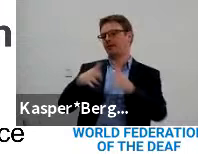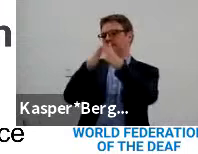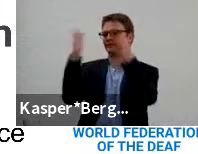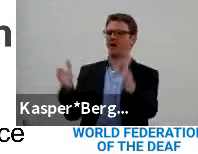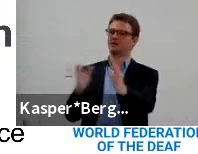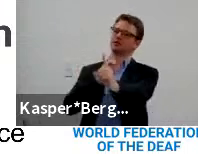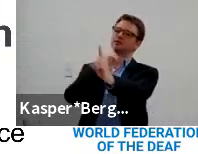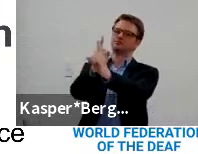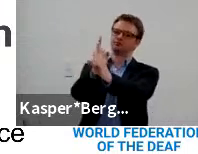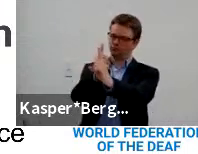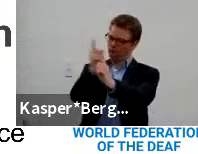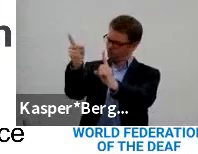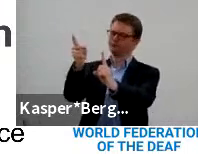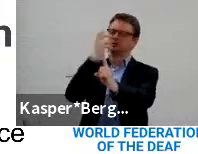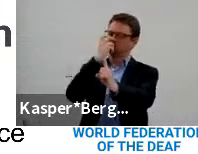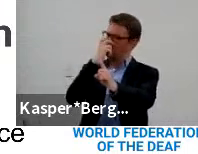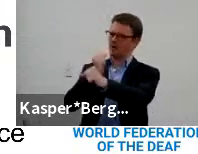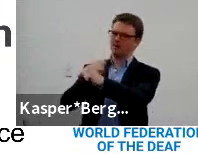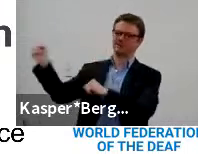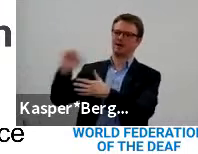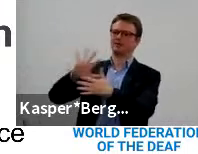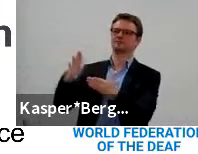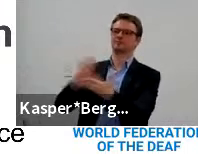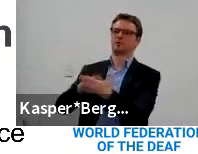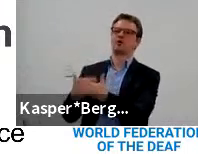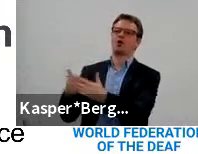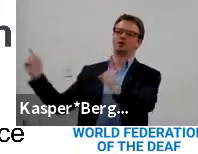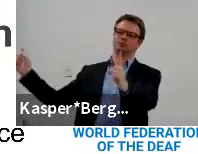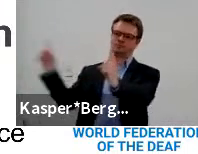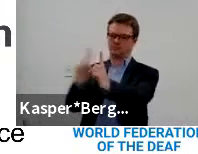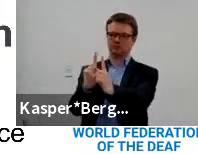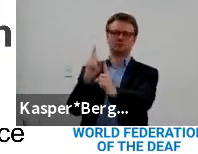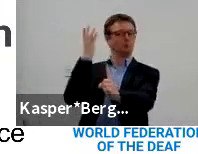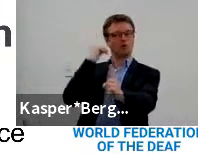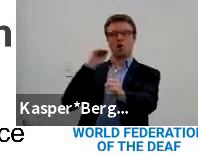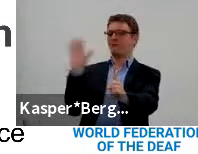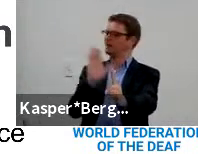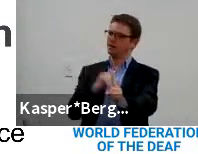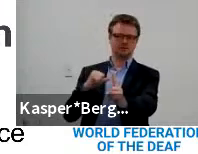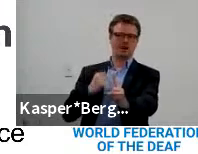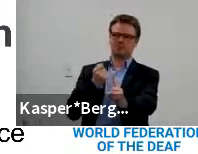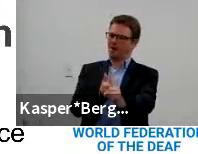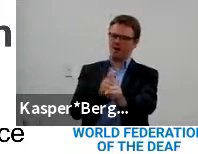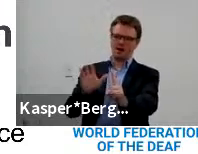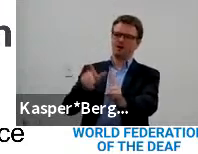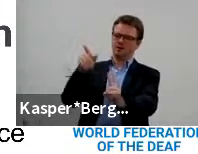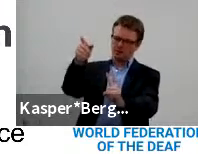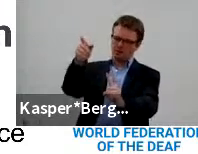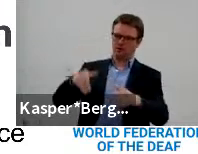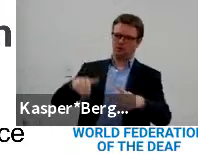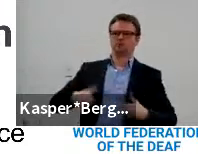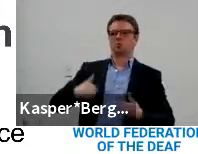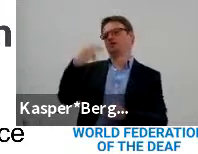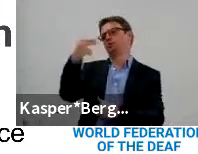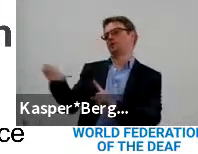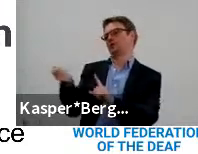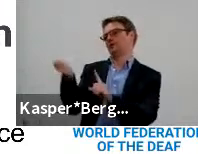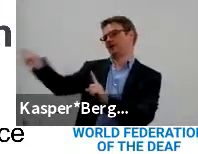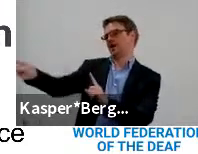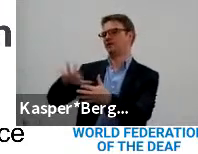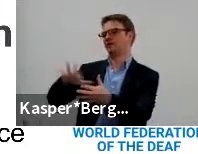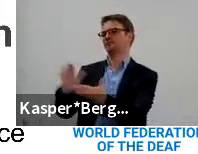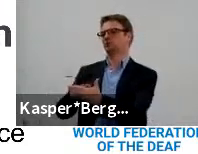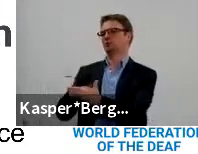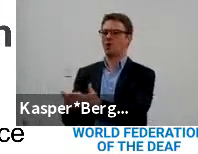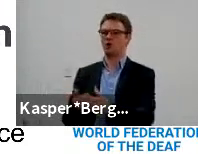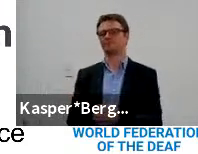have a right to a sign language interpreter. They can go to the healthcare facilities, they can get an interpreter, something in which the